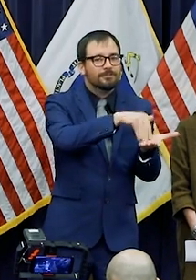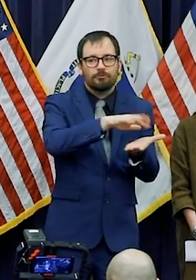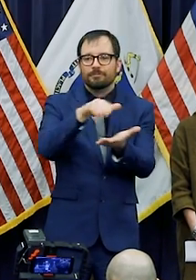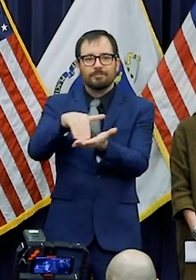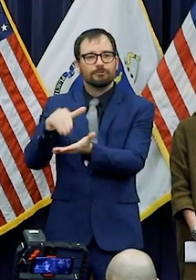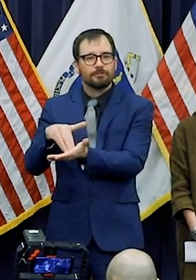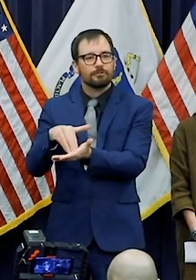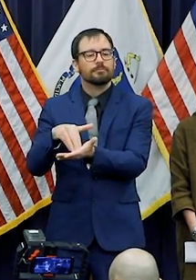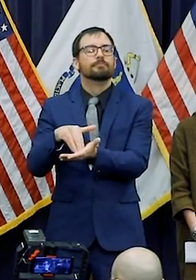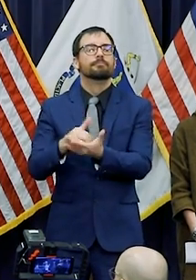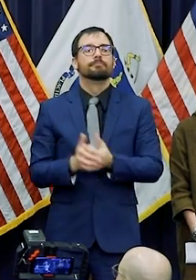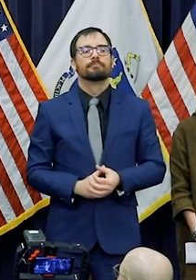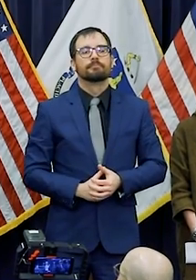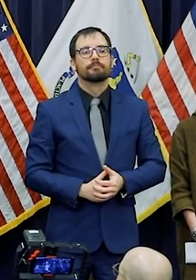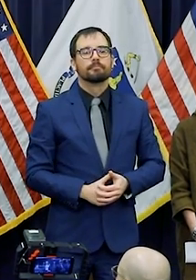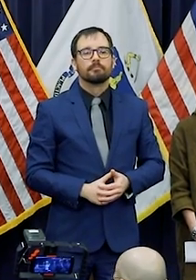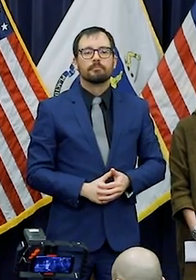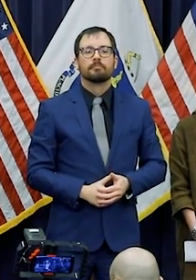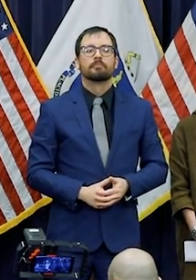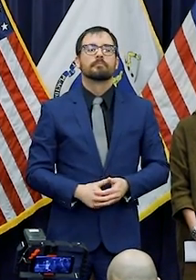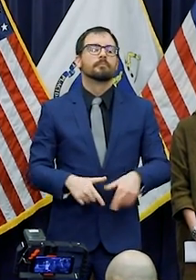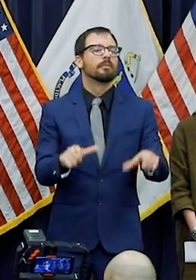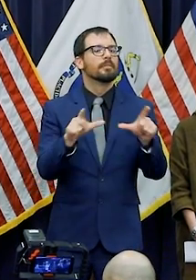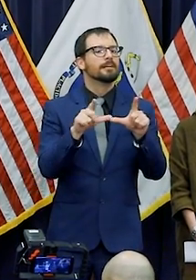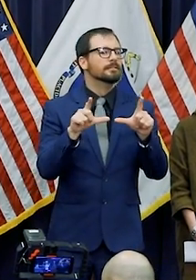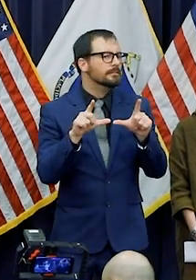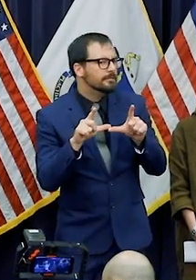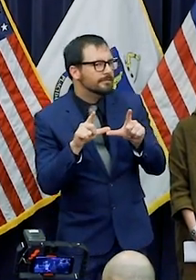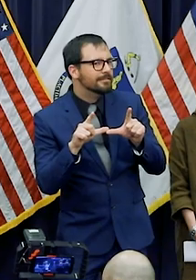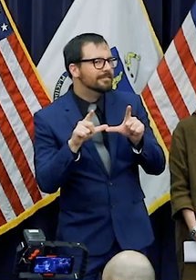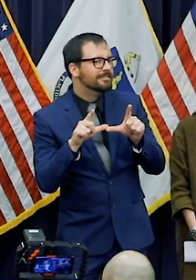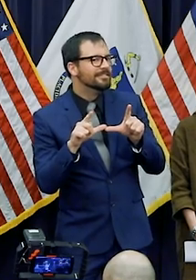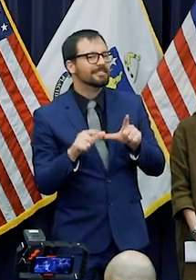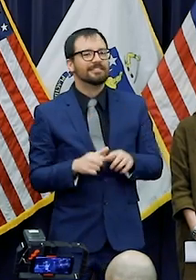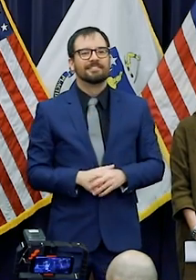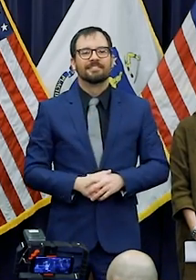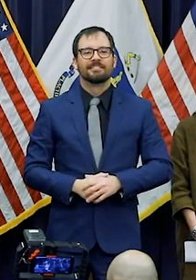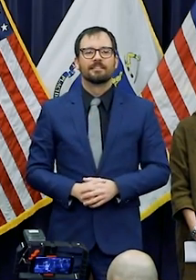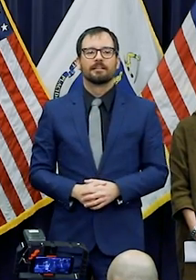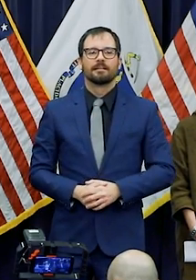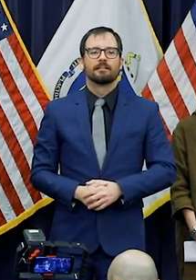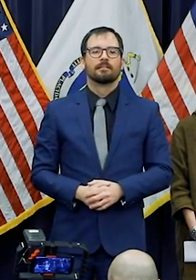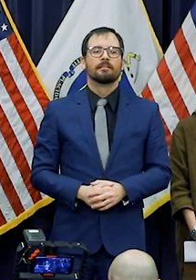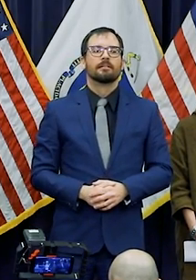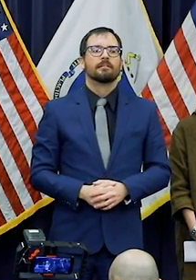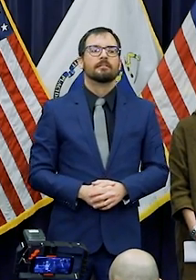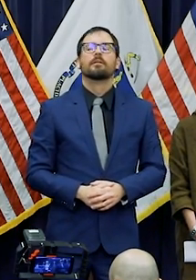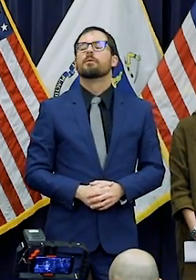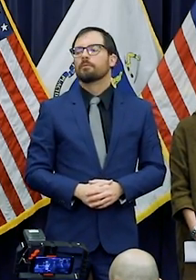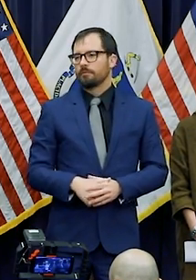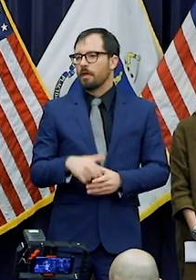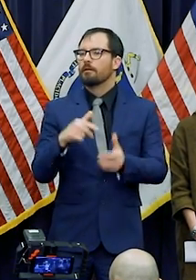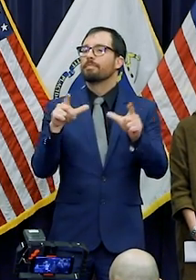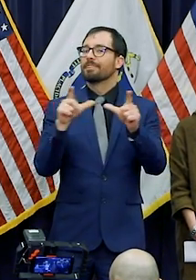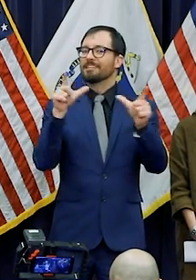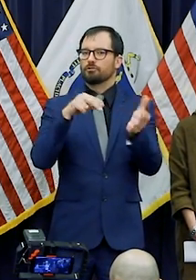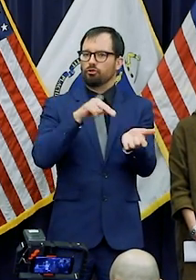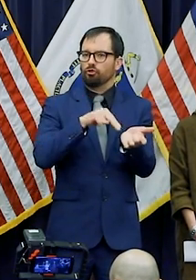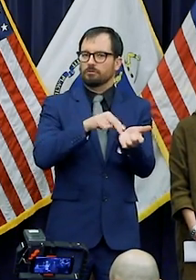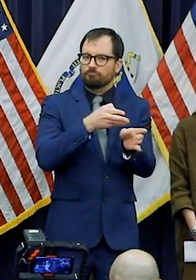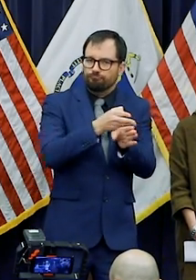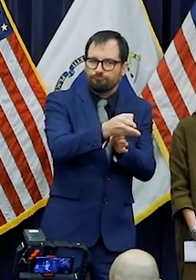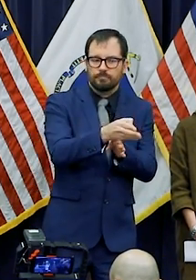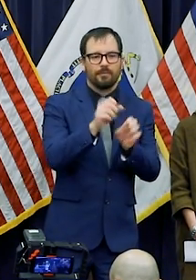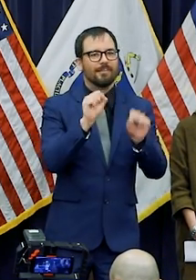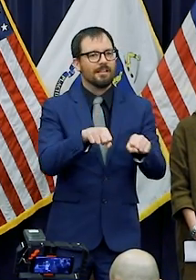practical nurses, and respiratory technicians, to work at another licensed facility. These orders will cut red tape so hospitals can